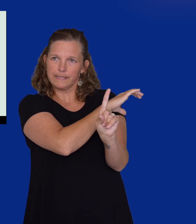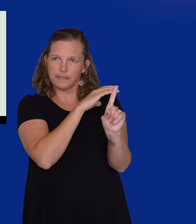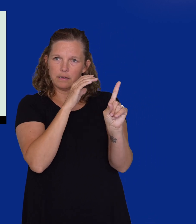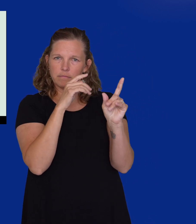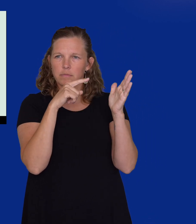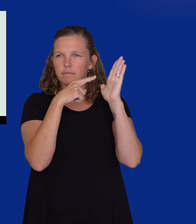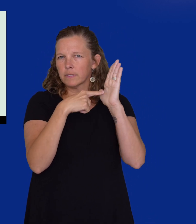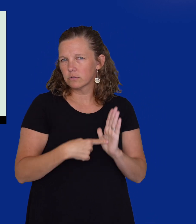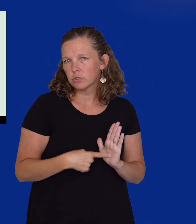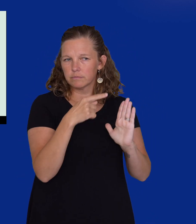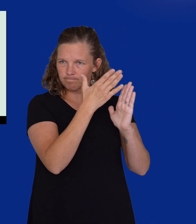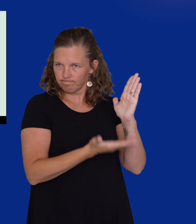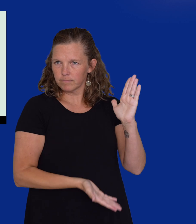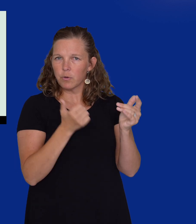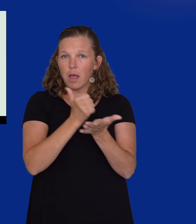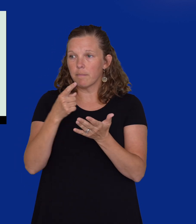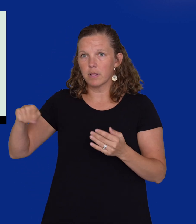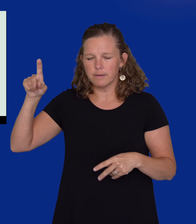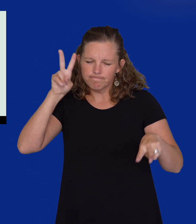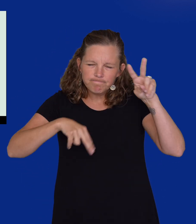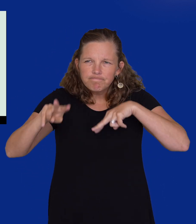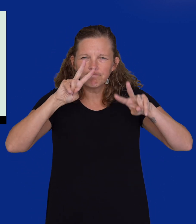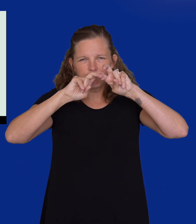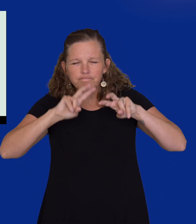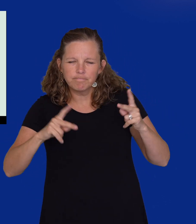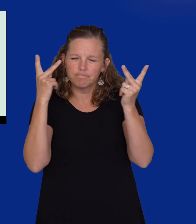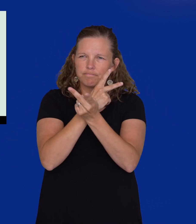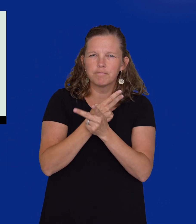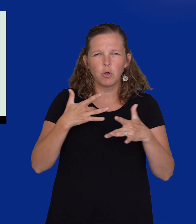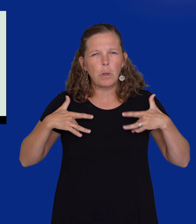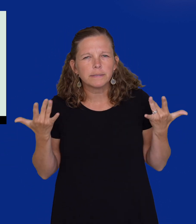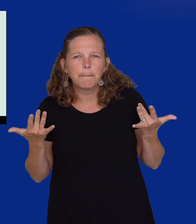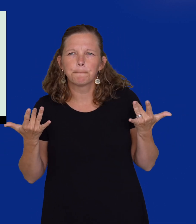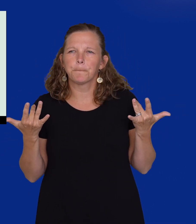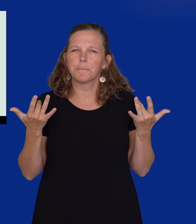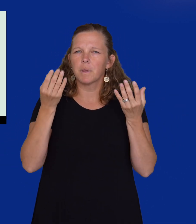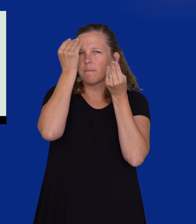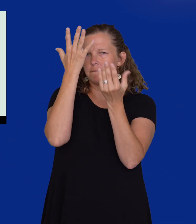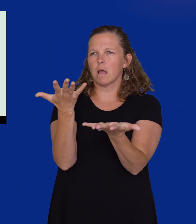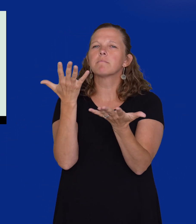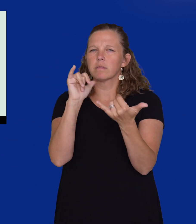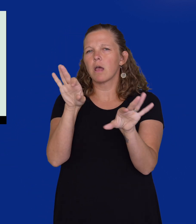to help them filter through the genetic data in an informative way.